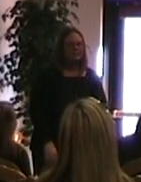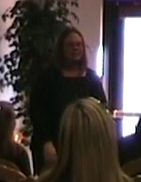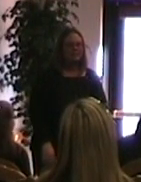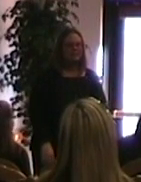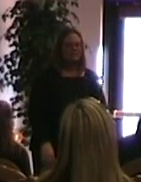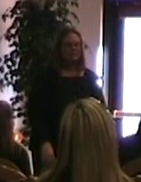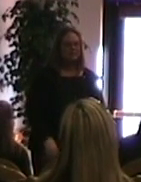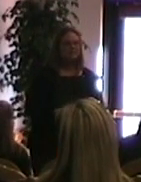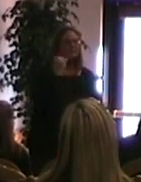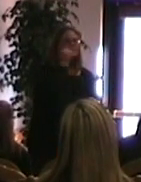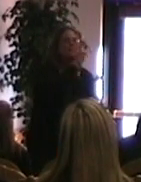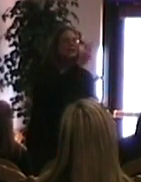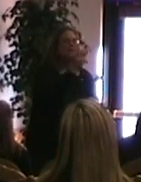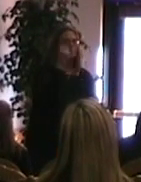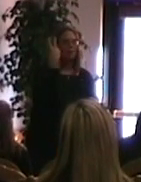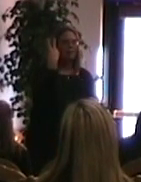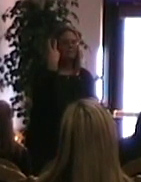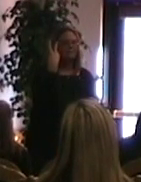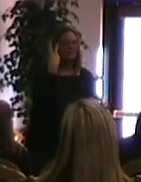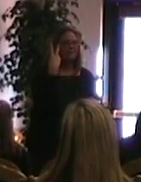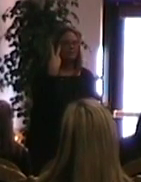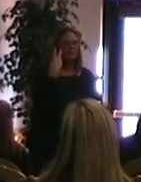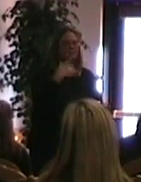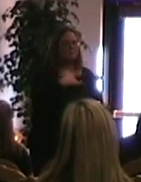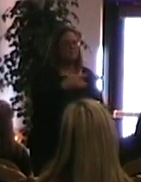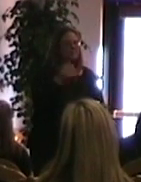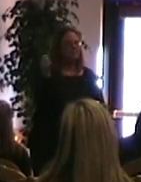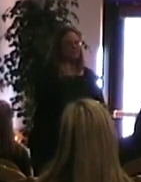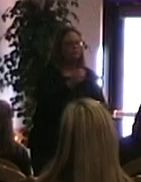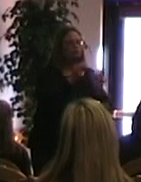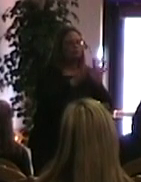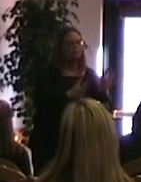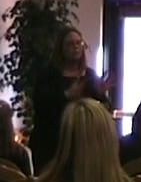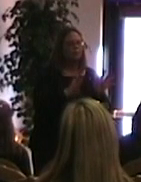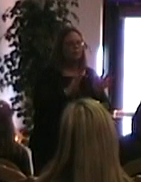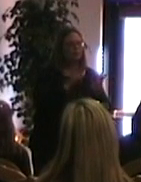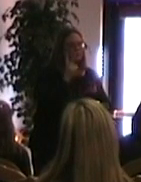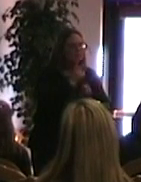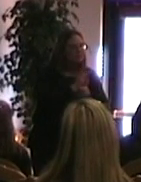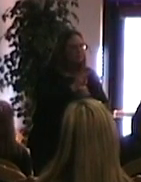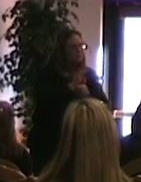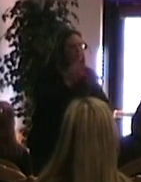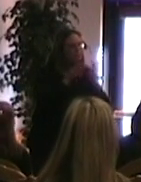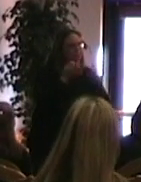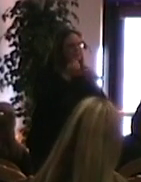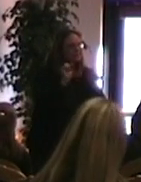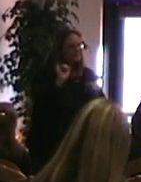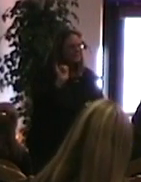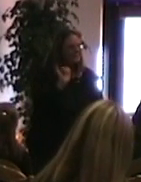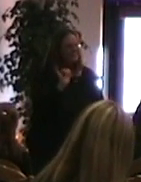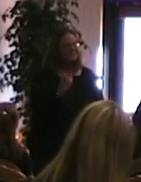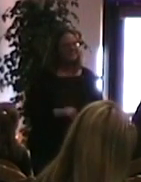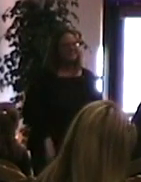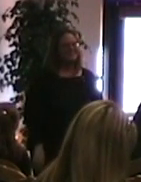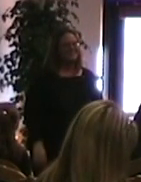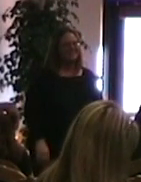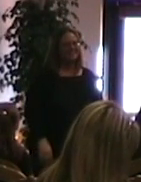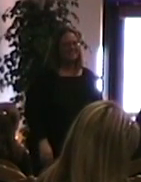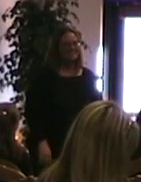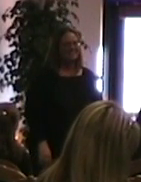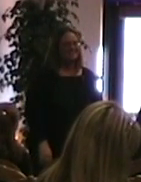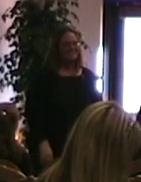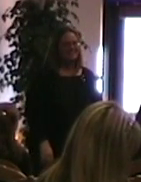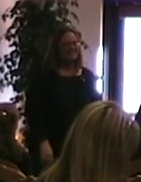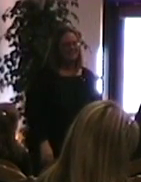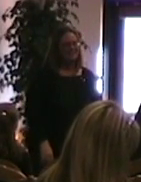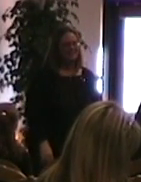K-12 environment. We'll have interpreters. Their safety must be accounted for as well. And I'd like to clearly demonstrate why we